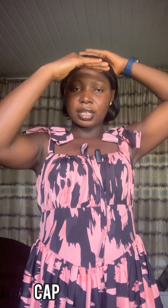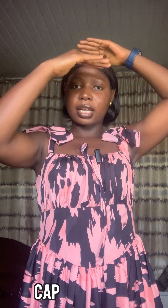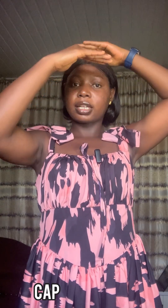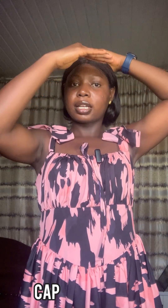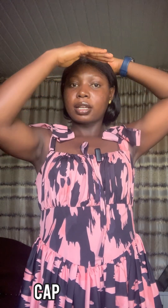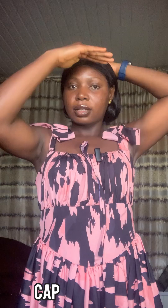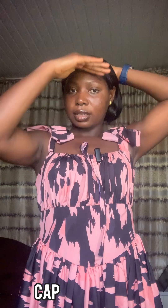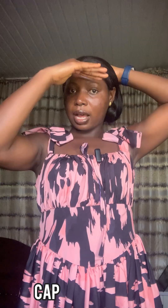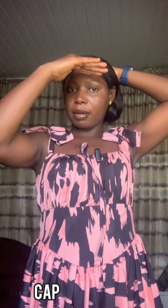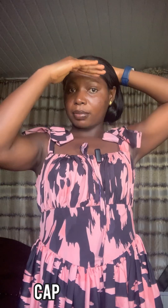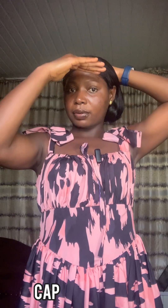understand. Cap.